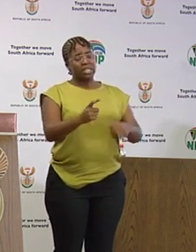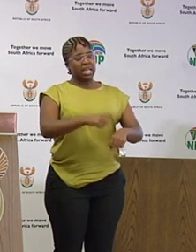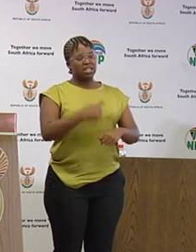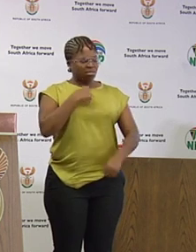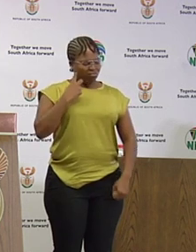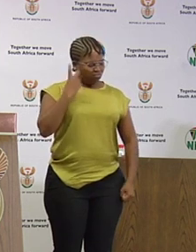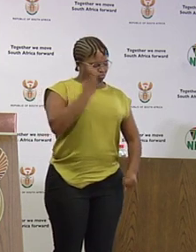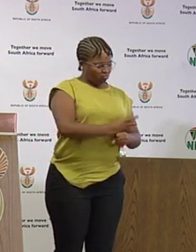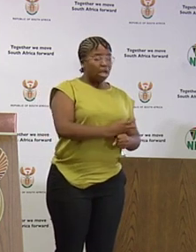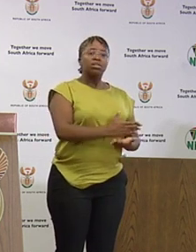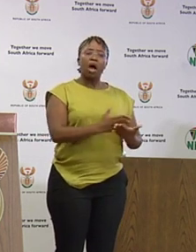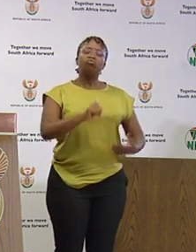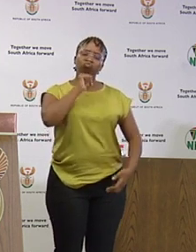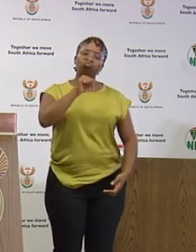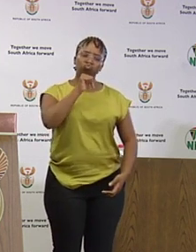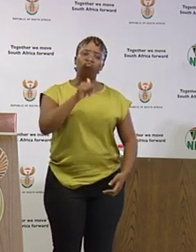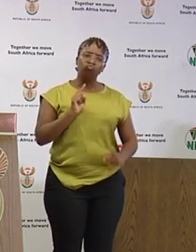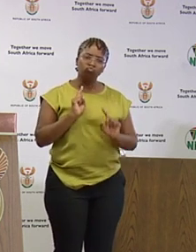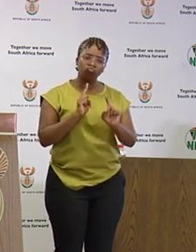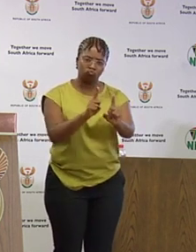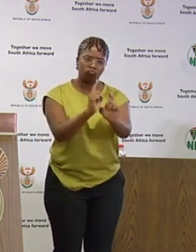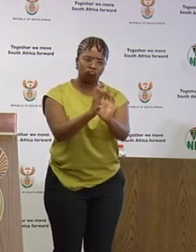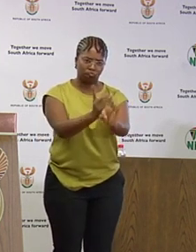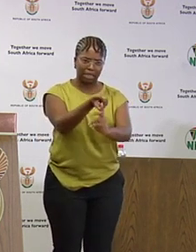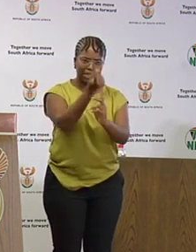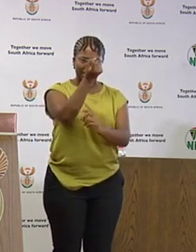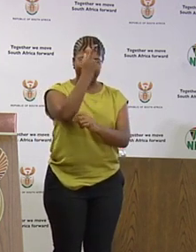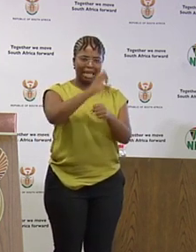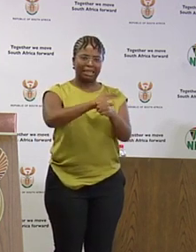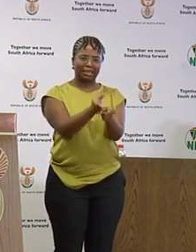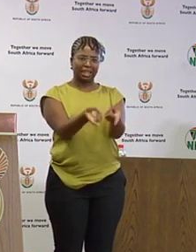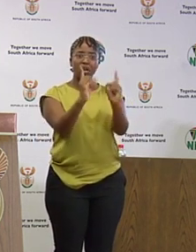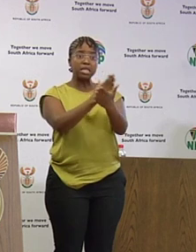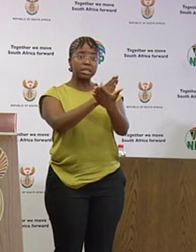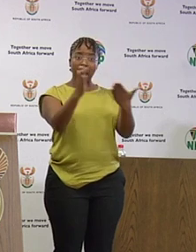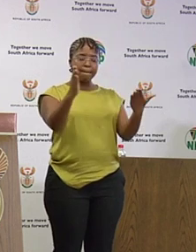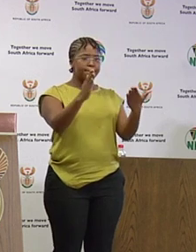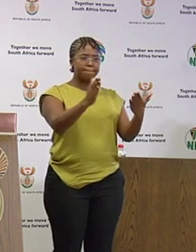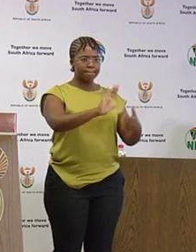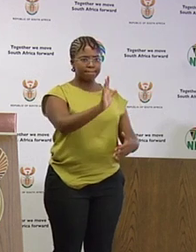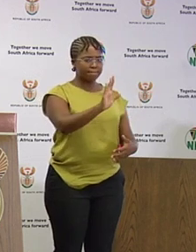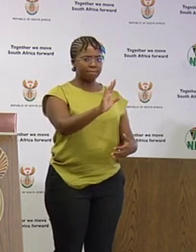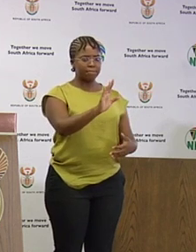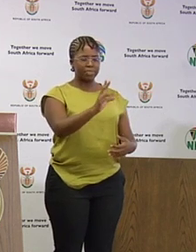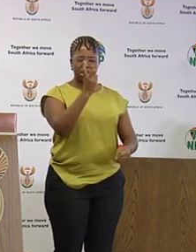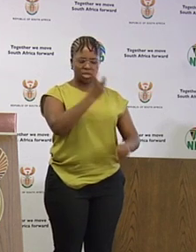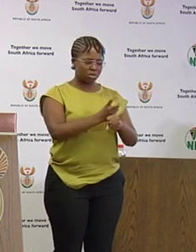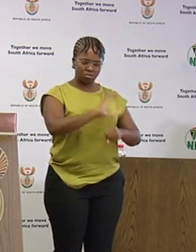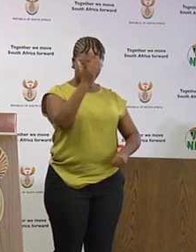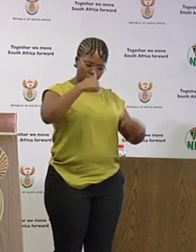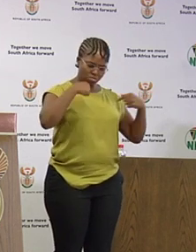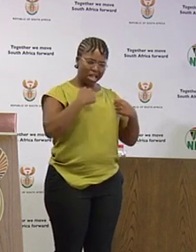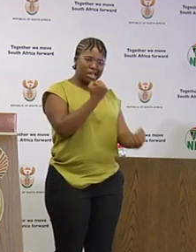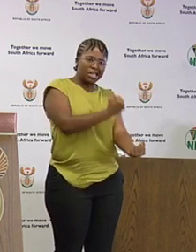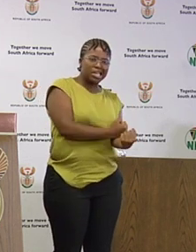go to the shelters because they appreciate and understand the danger, but there are those who we must also appreciate and understand that they are